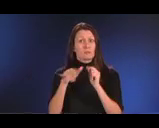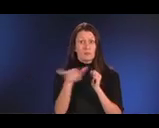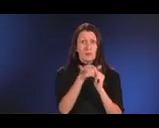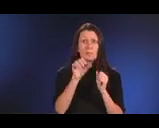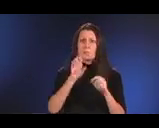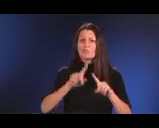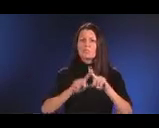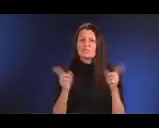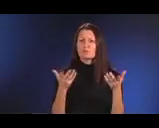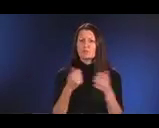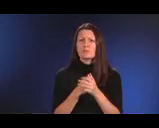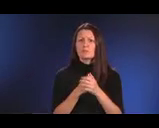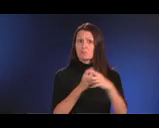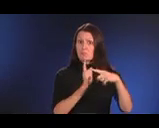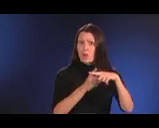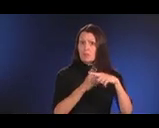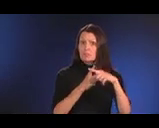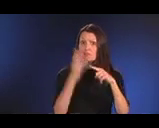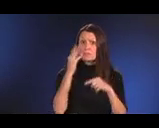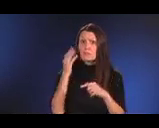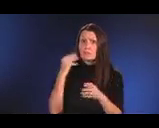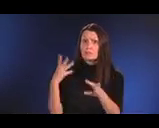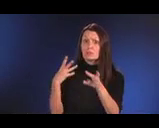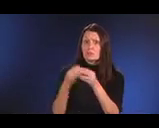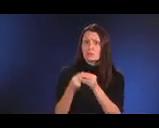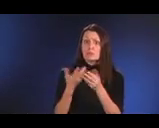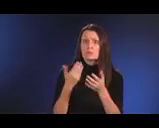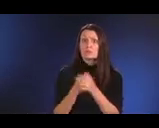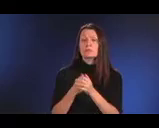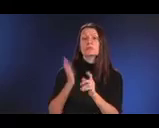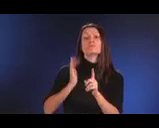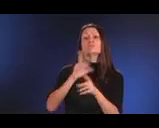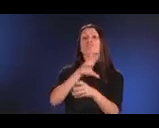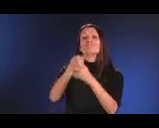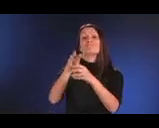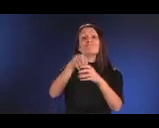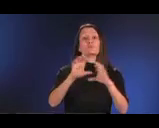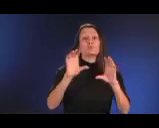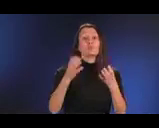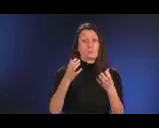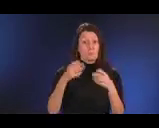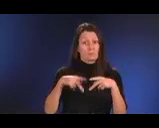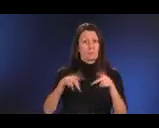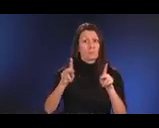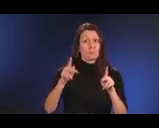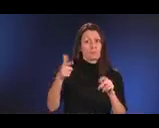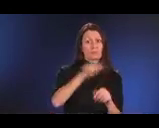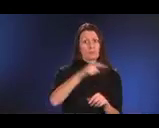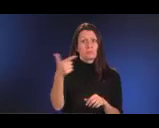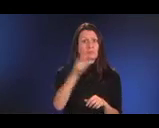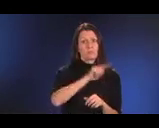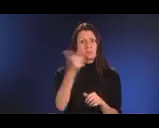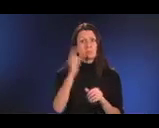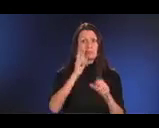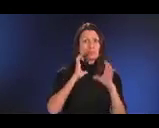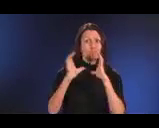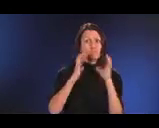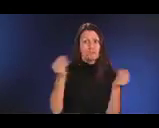different? Are they positive experiences? Do your sessions allow two-way discussion, or is one person lecturing the